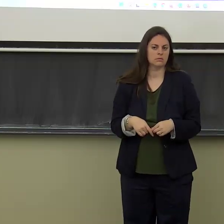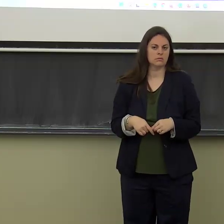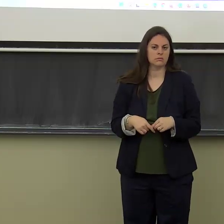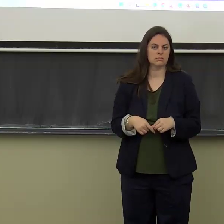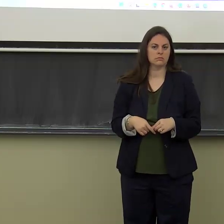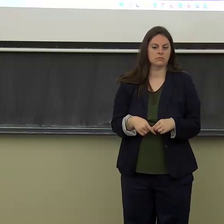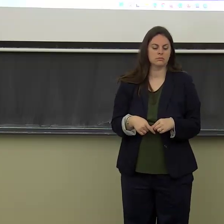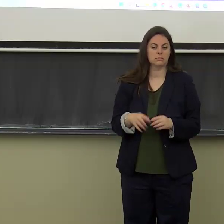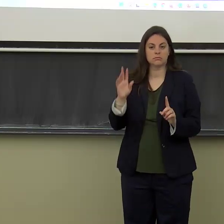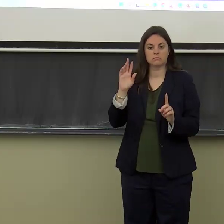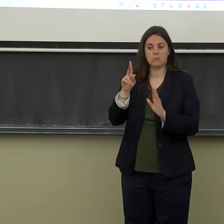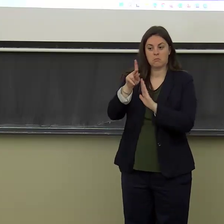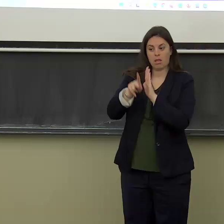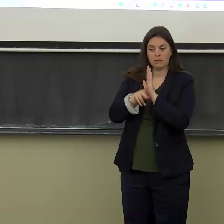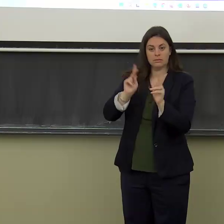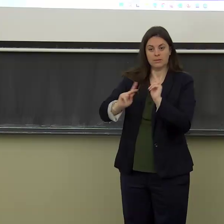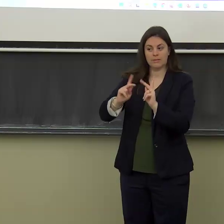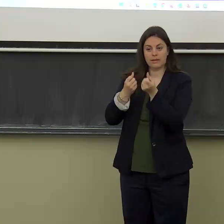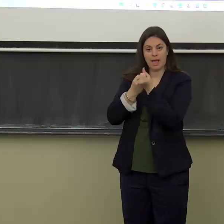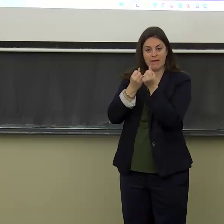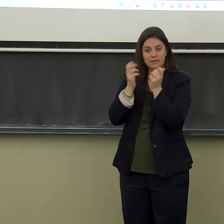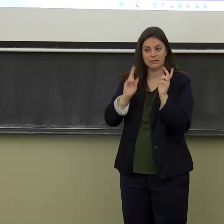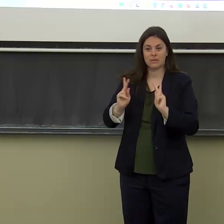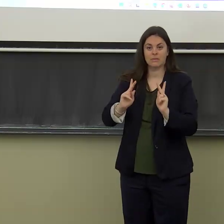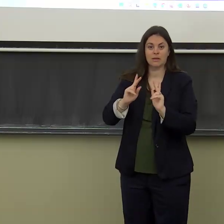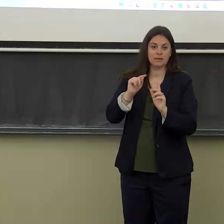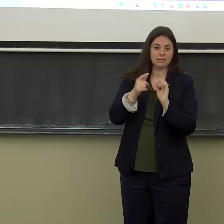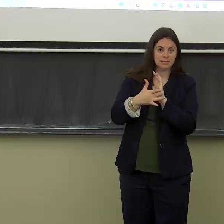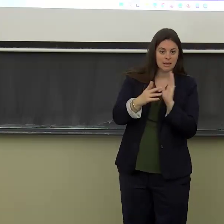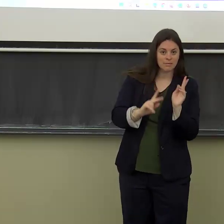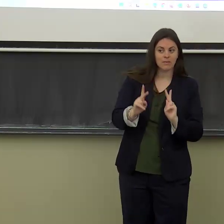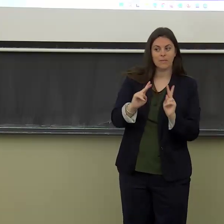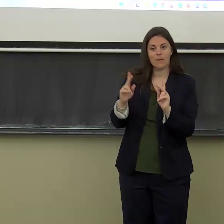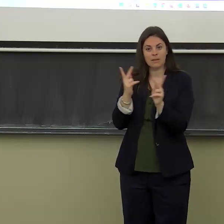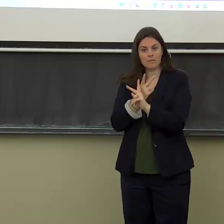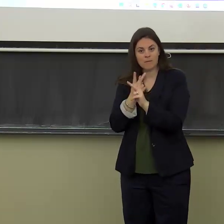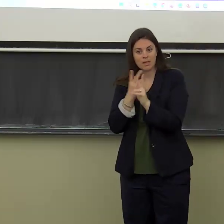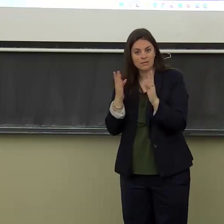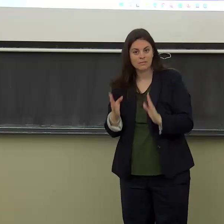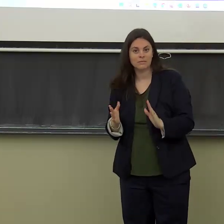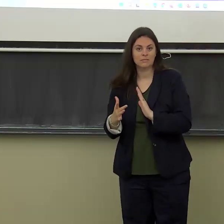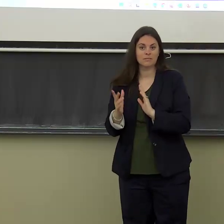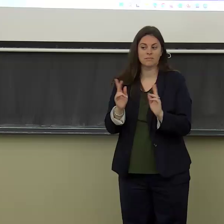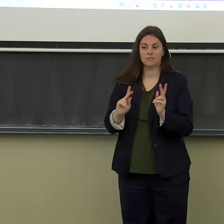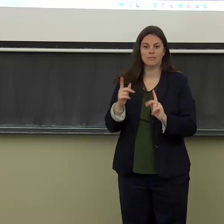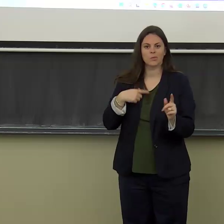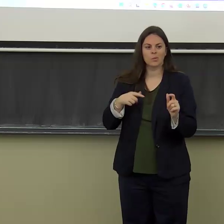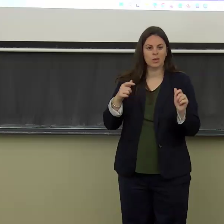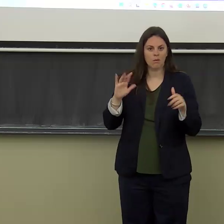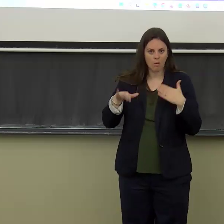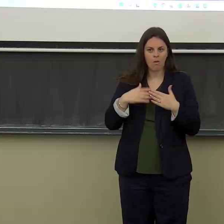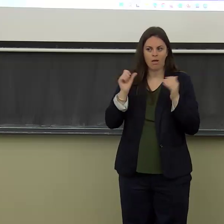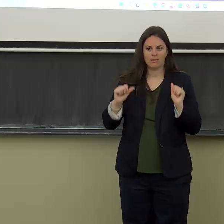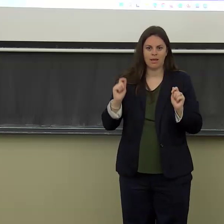our community, the advocacy people, the technical people, the mathematicians, we all have something different to contribute.